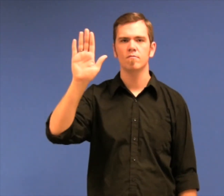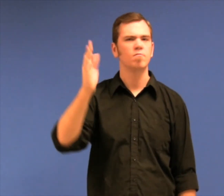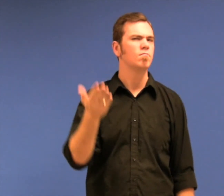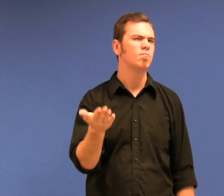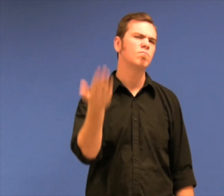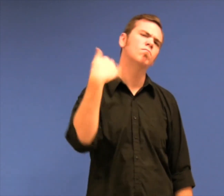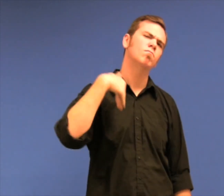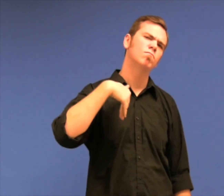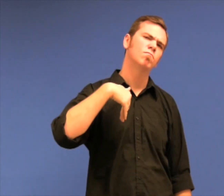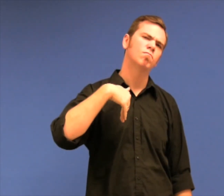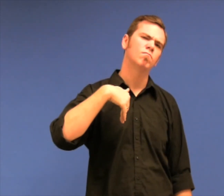Come on.